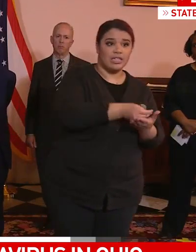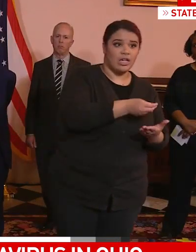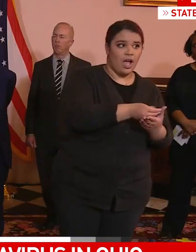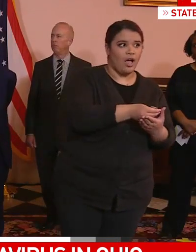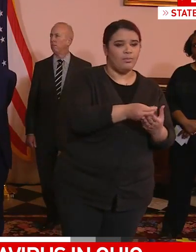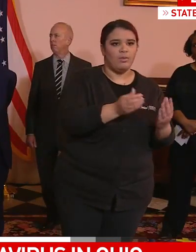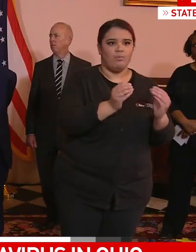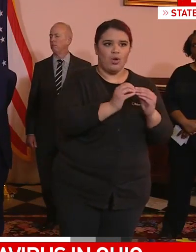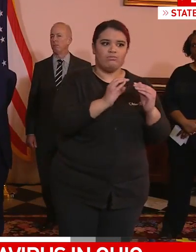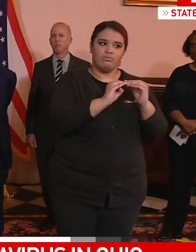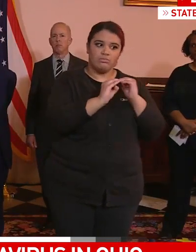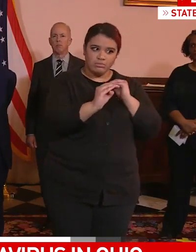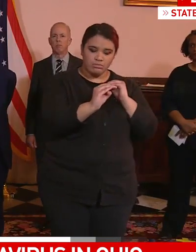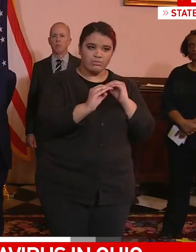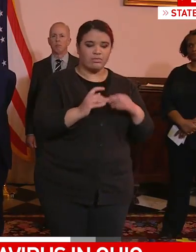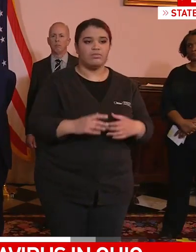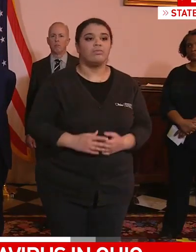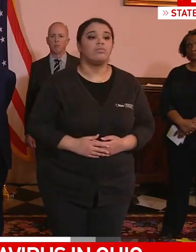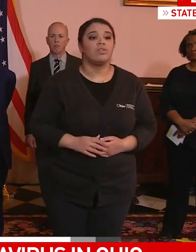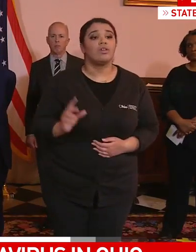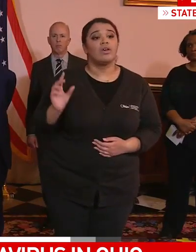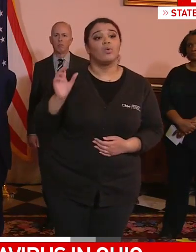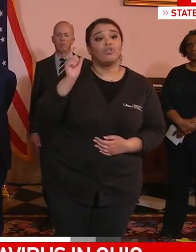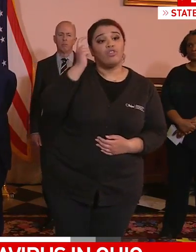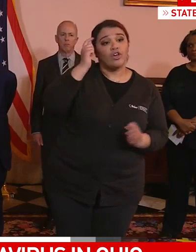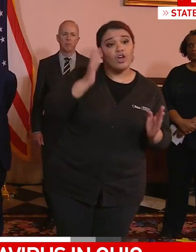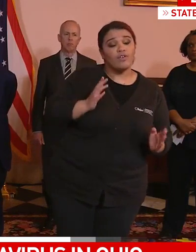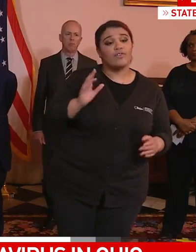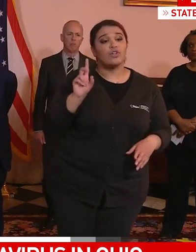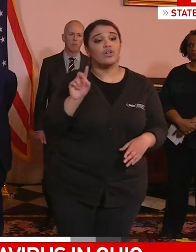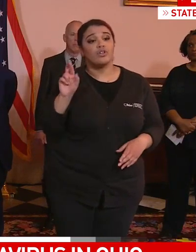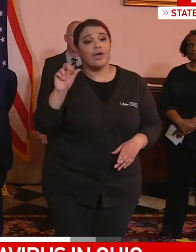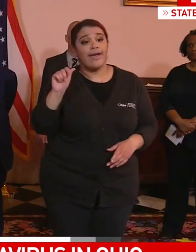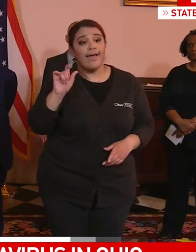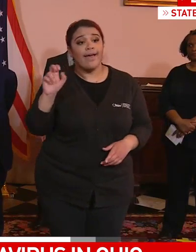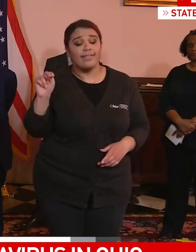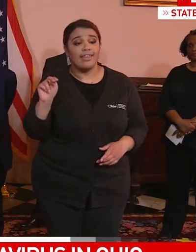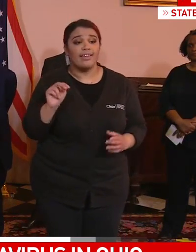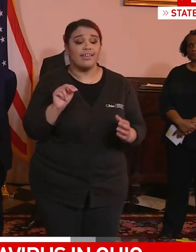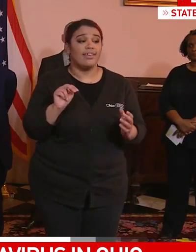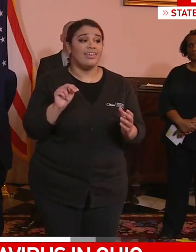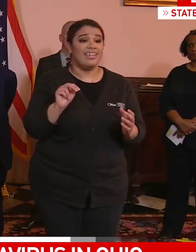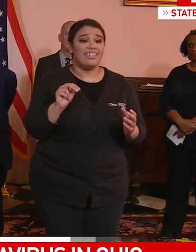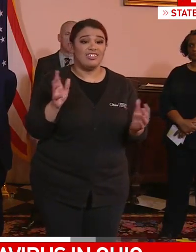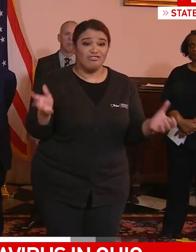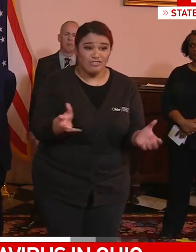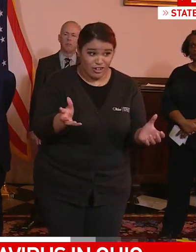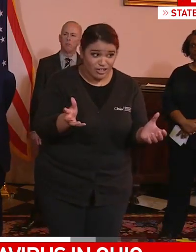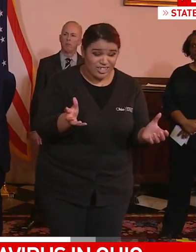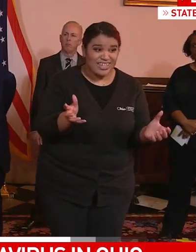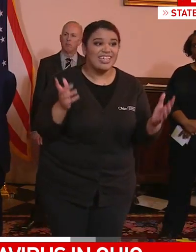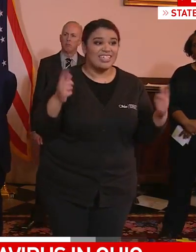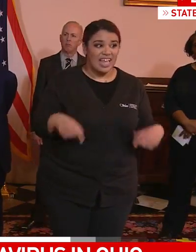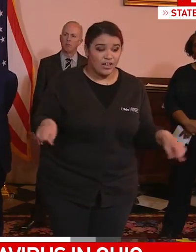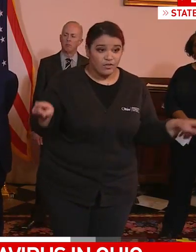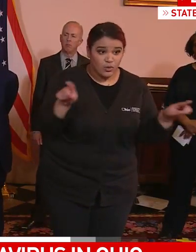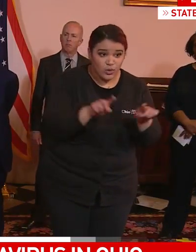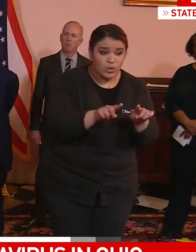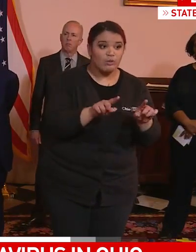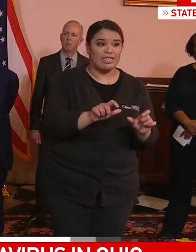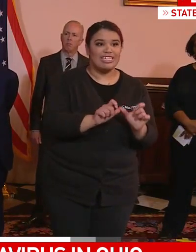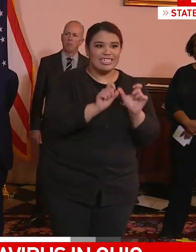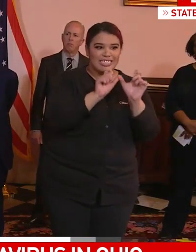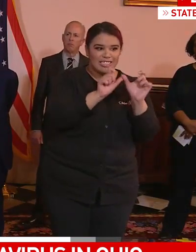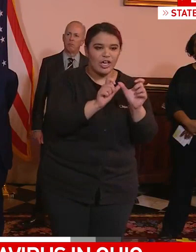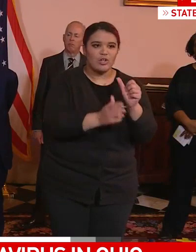governor are asking of people, what we're asking of people, is that the better job you do at helping control the spread, the better off we're